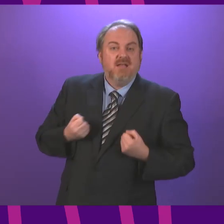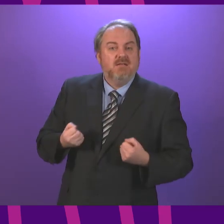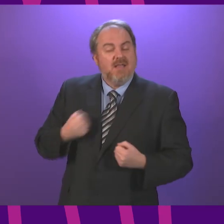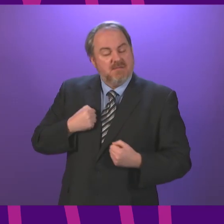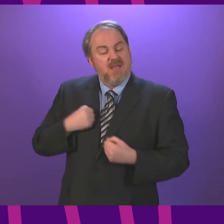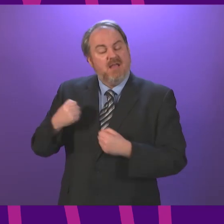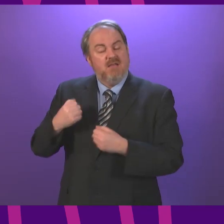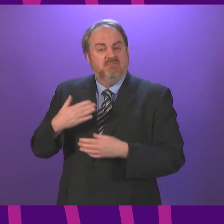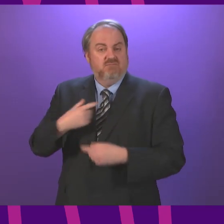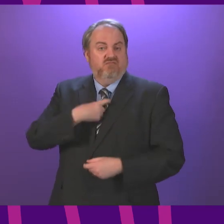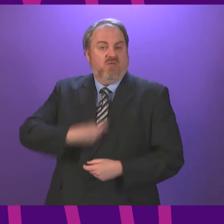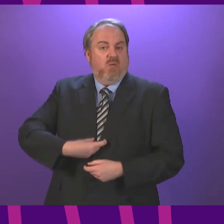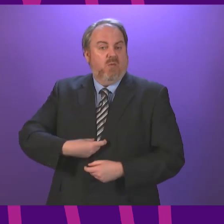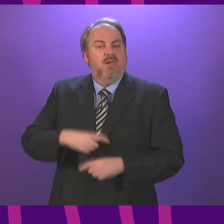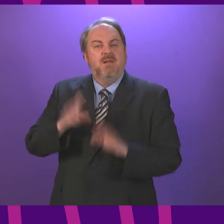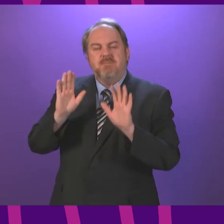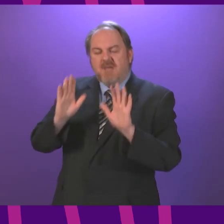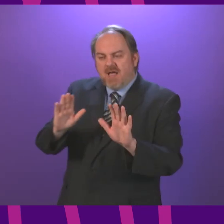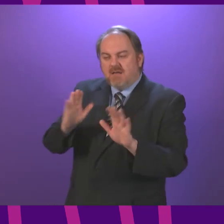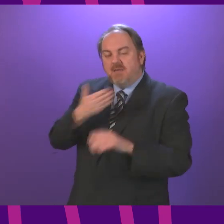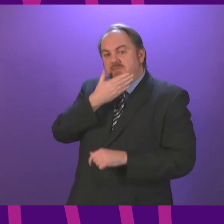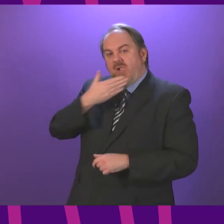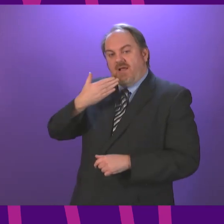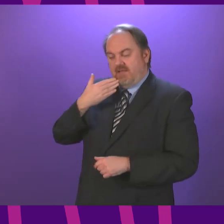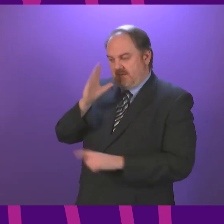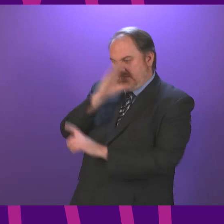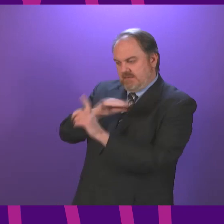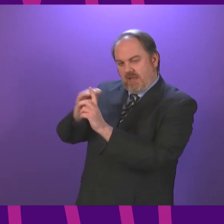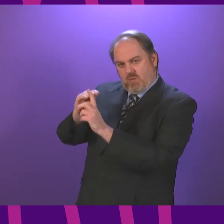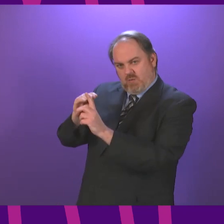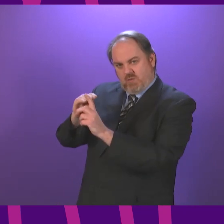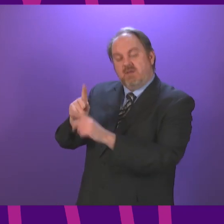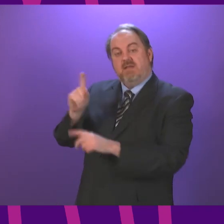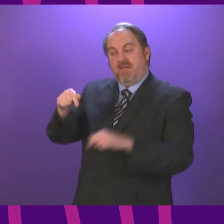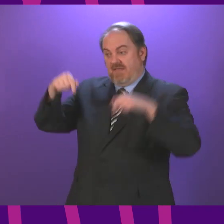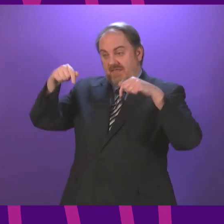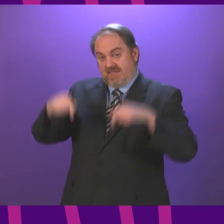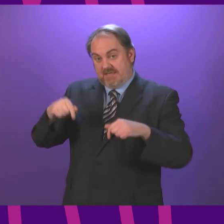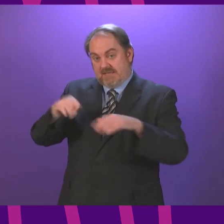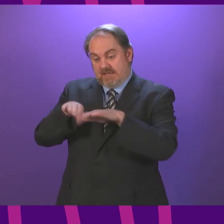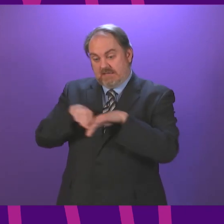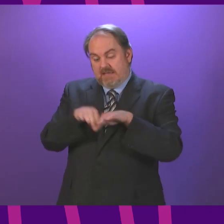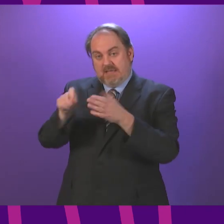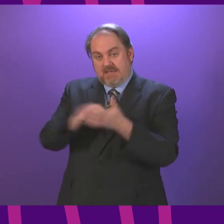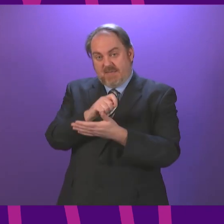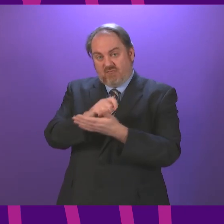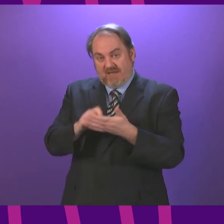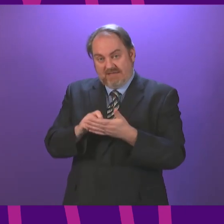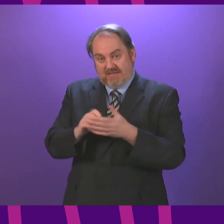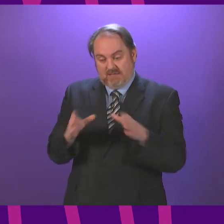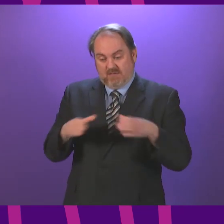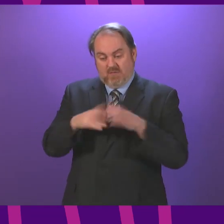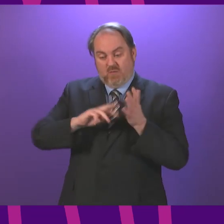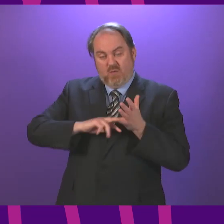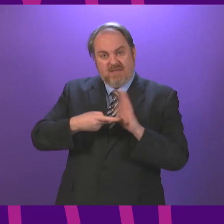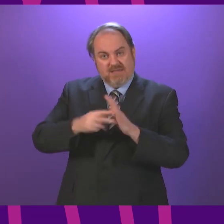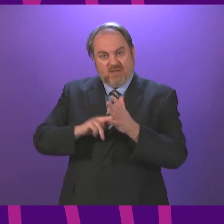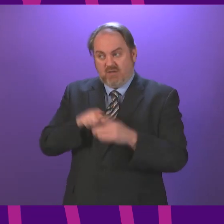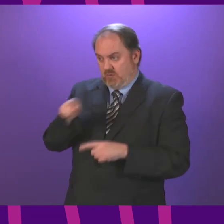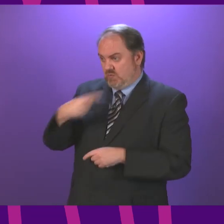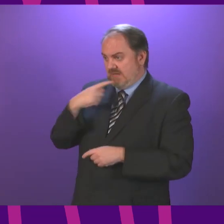responsibilities. But can I gently point out to Ruth Davidson that this democratic institution that she extols the virtues of is the same